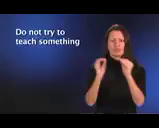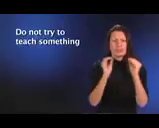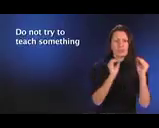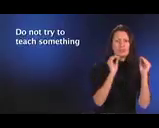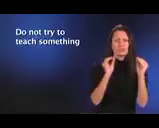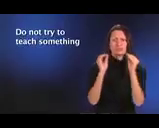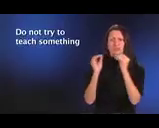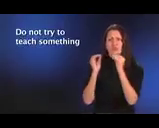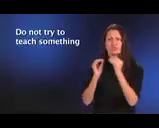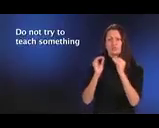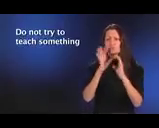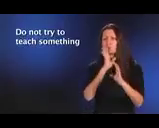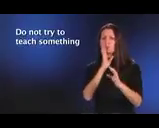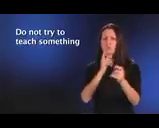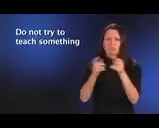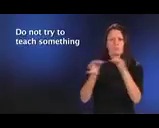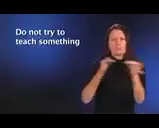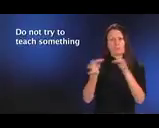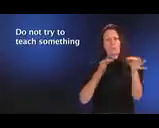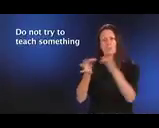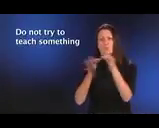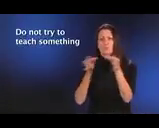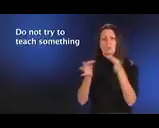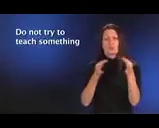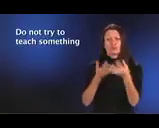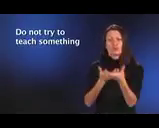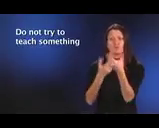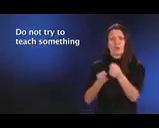They talk too much and they do not trust the group.